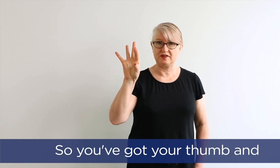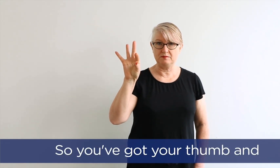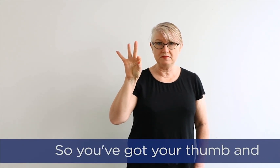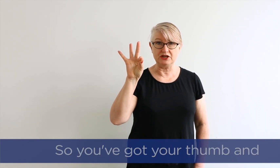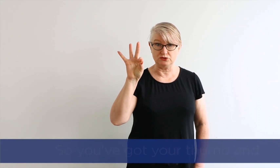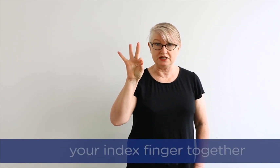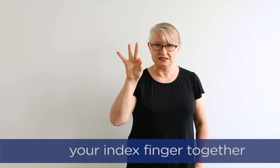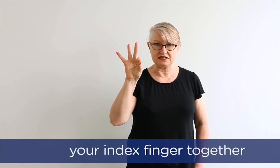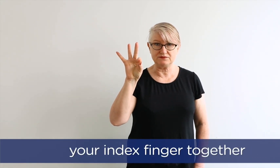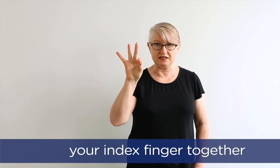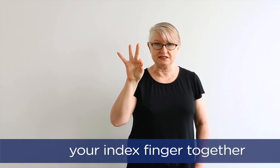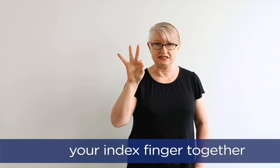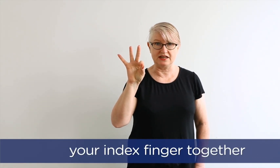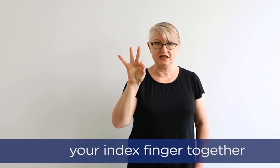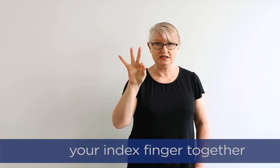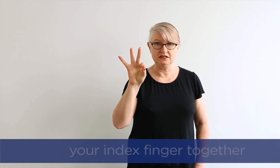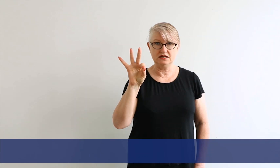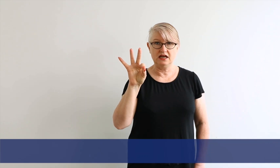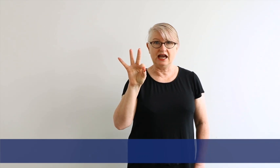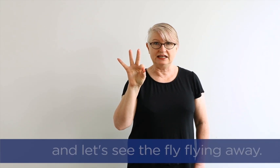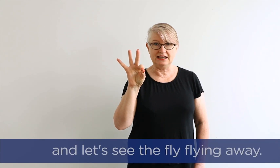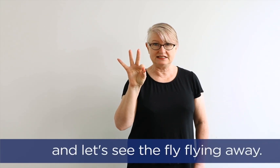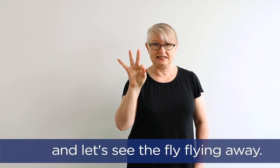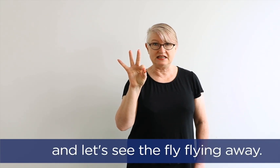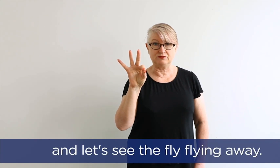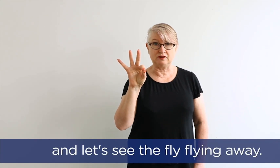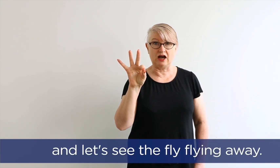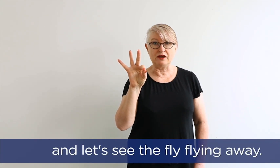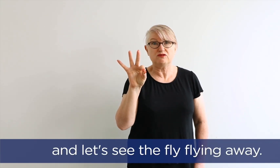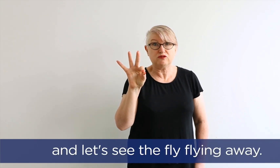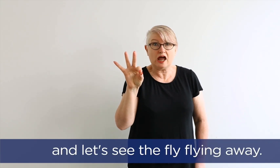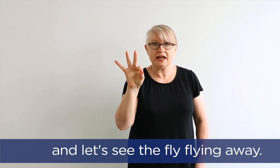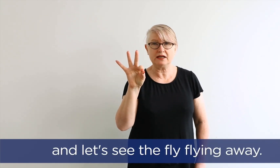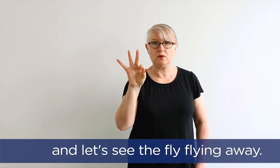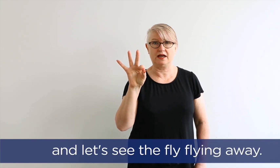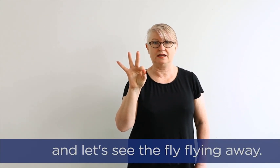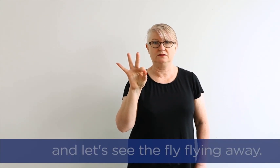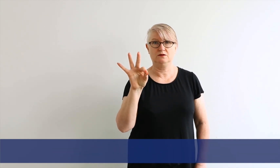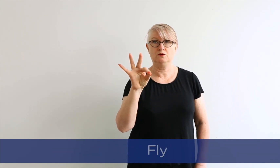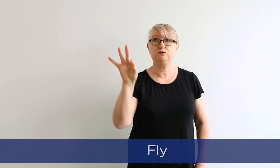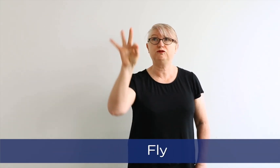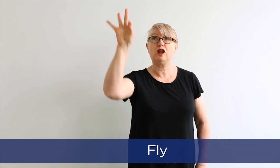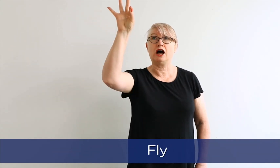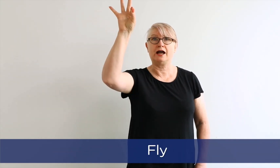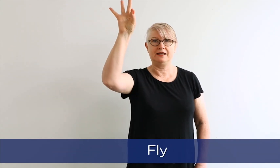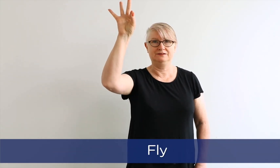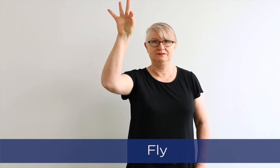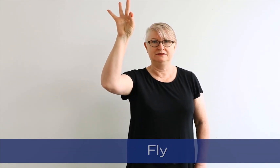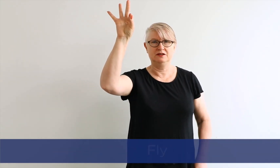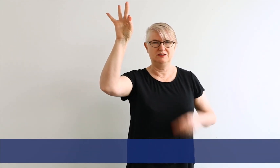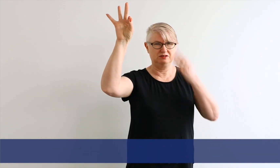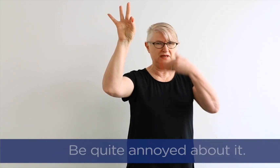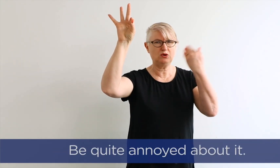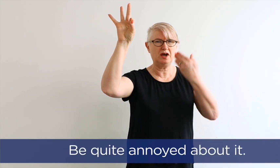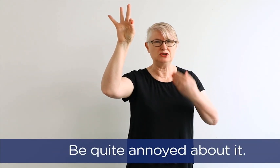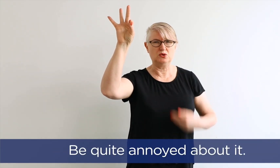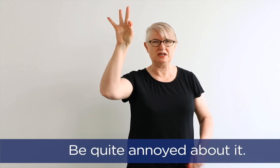thumb and your index finger together, and let's see the fly flying away. Fly. Be quite annoyed about